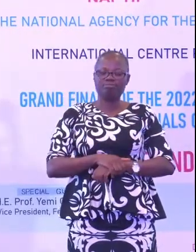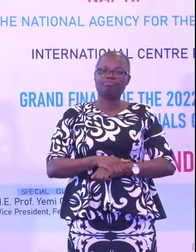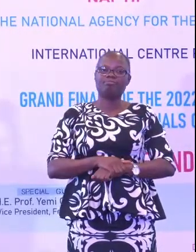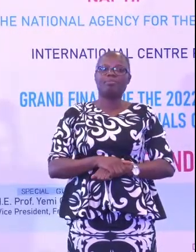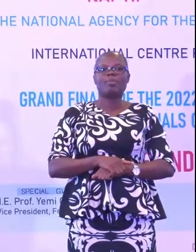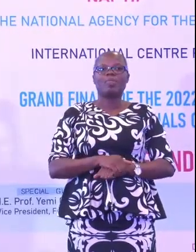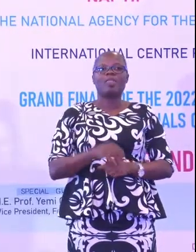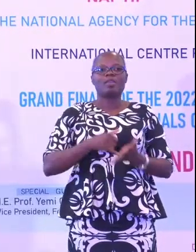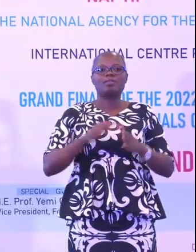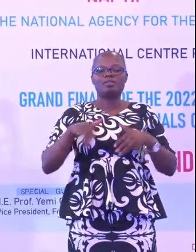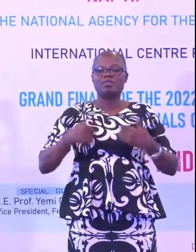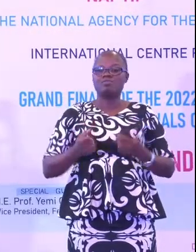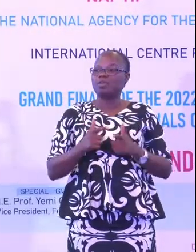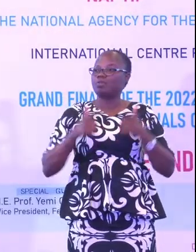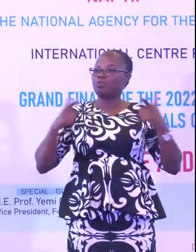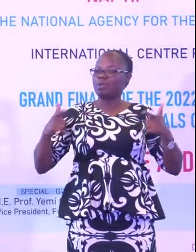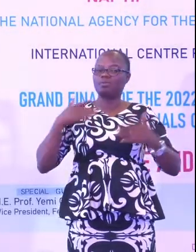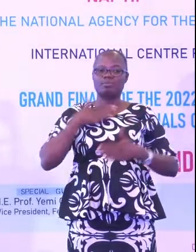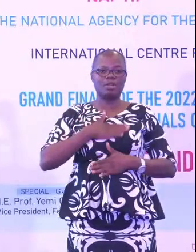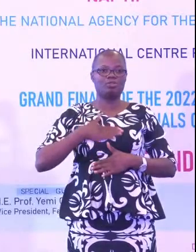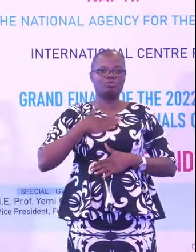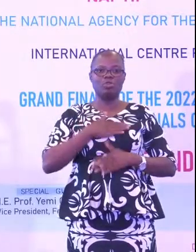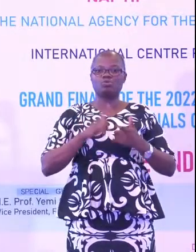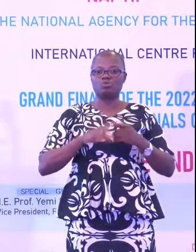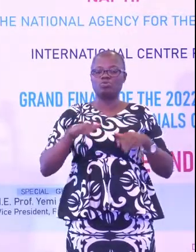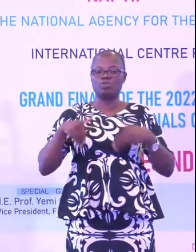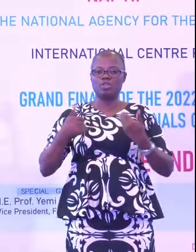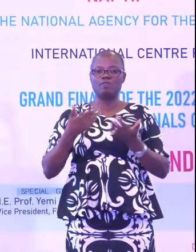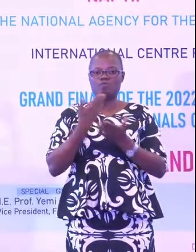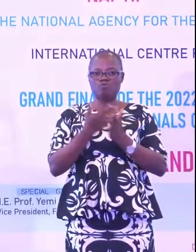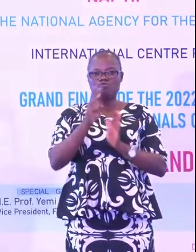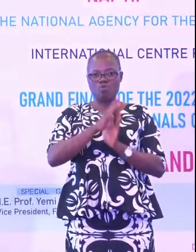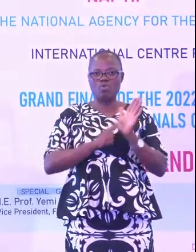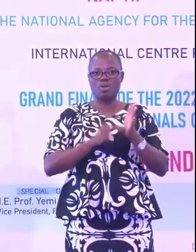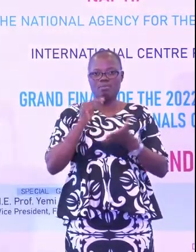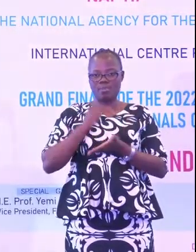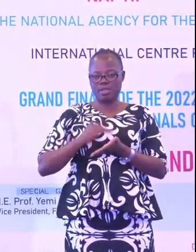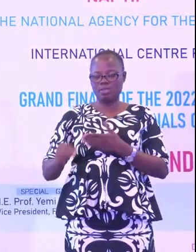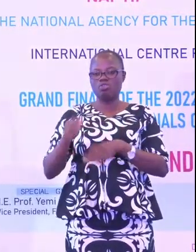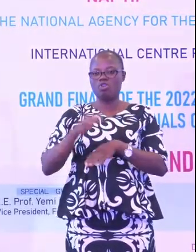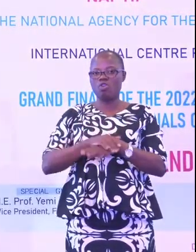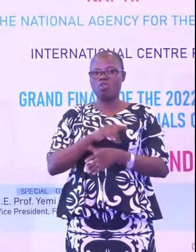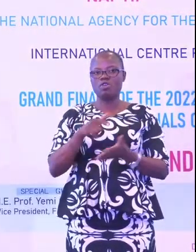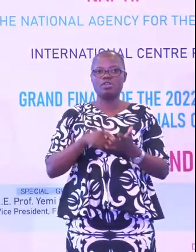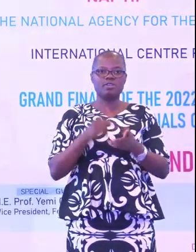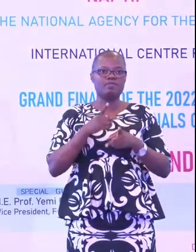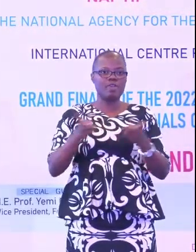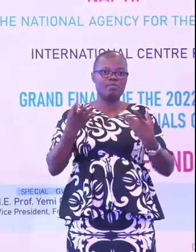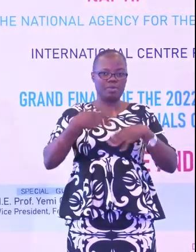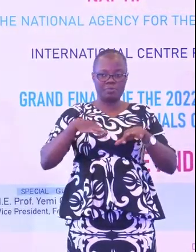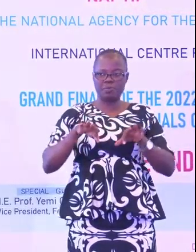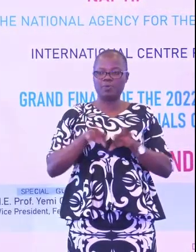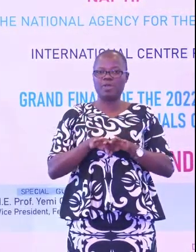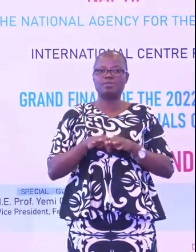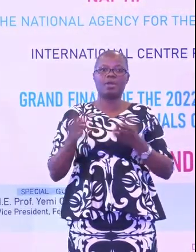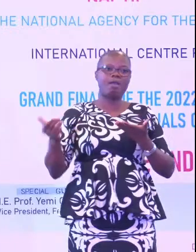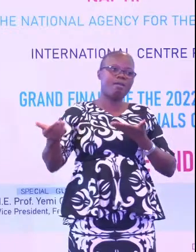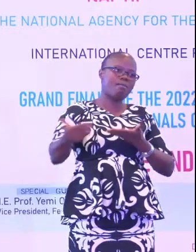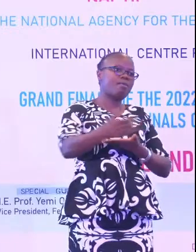It gives me a great pleasure to give a goodwill message on this very important